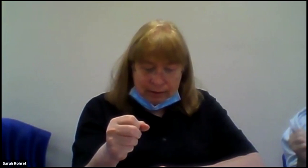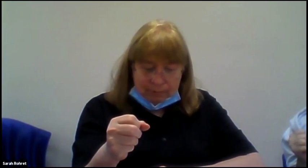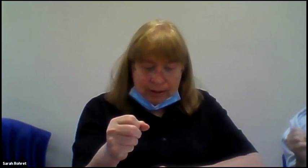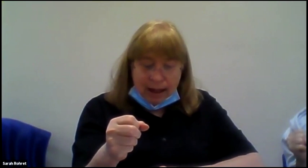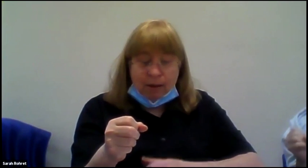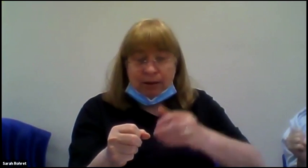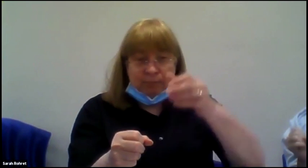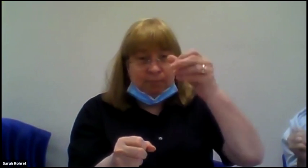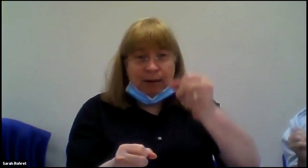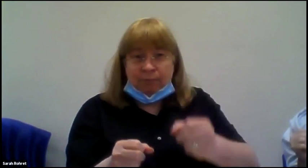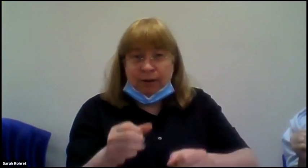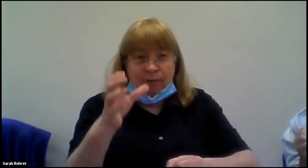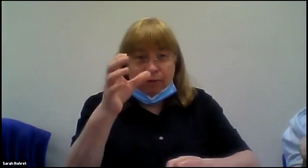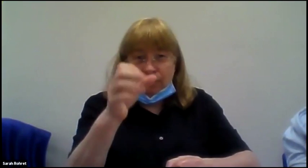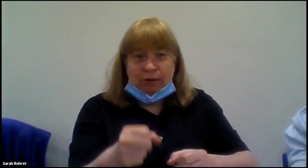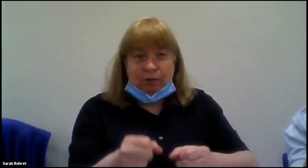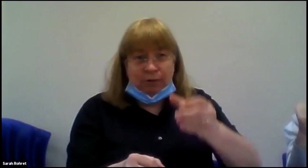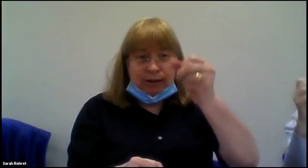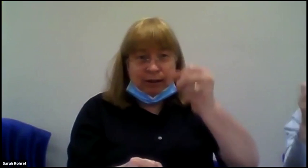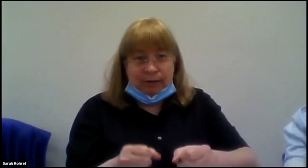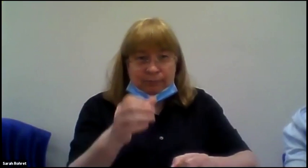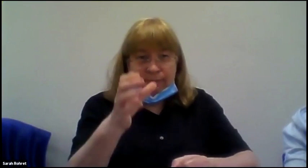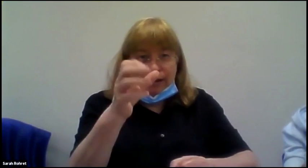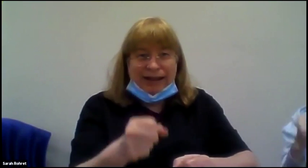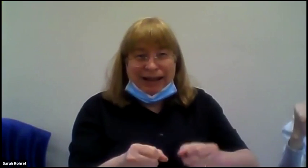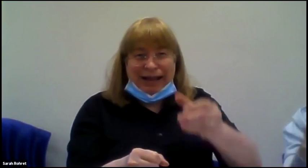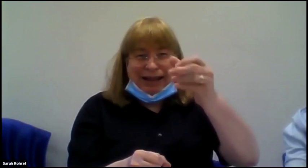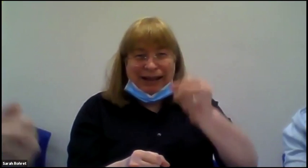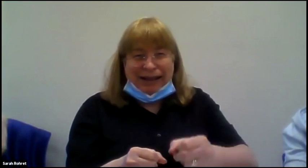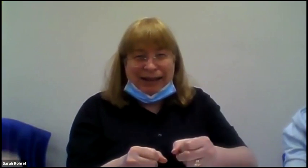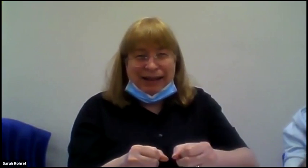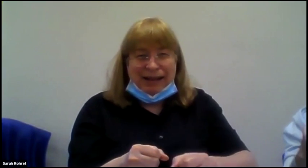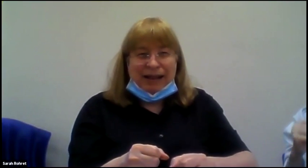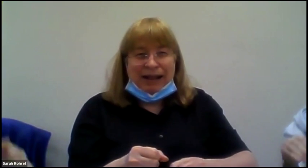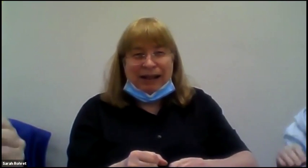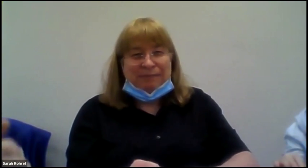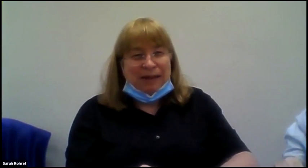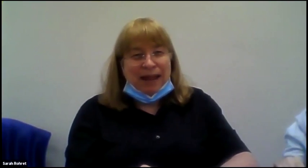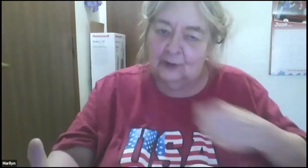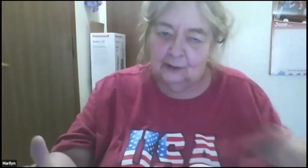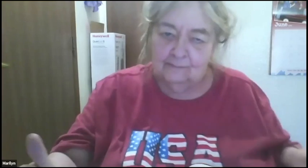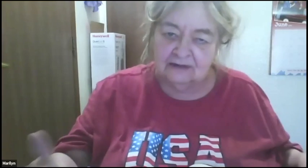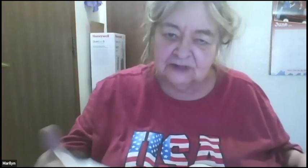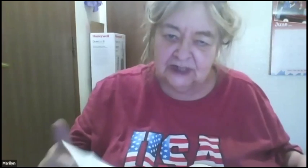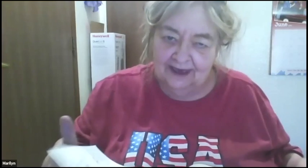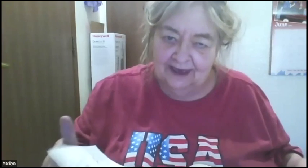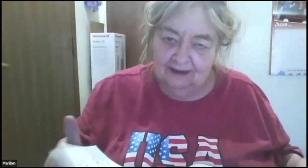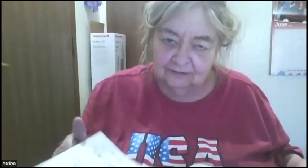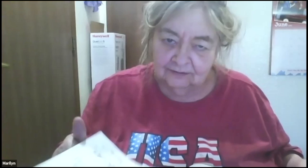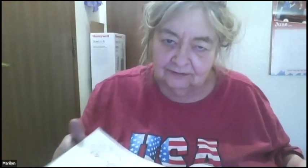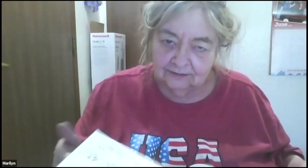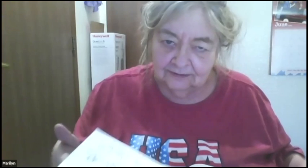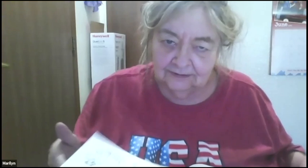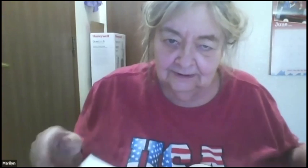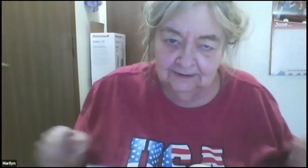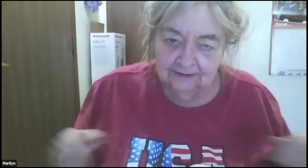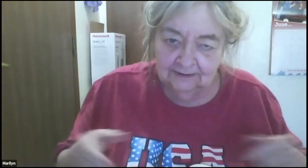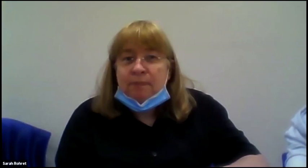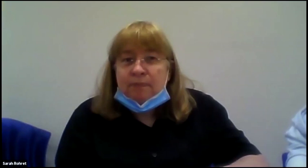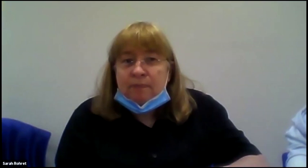But that was back when I was younger. We did that. Have you ever milked a cow? Is it what? Have you ever